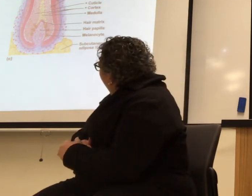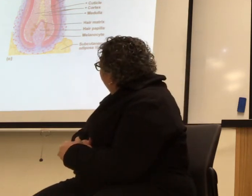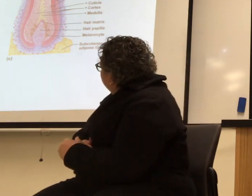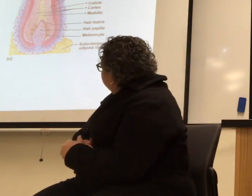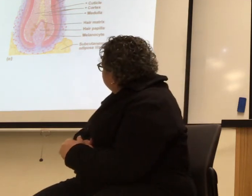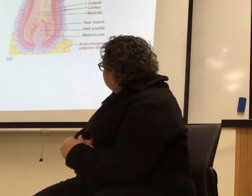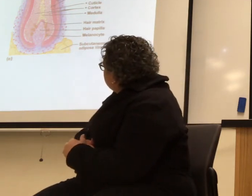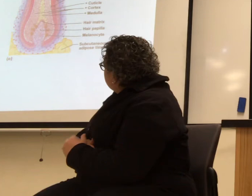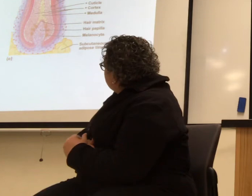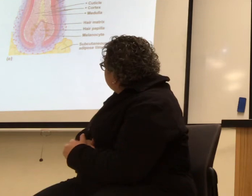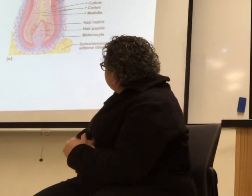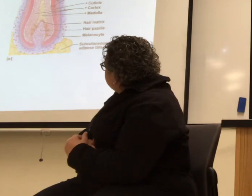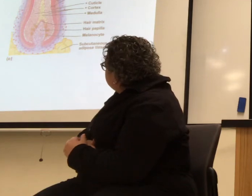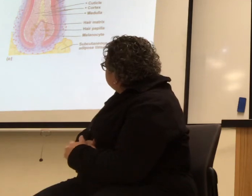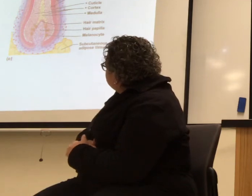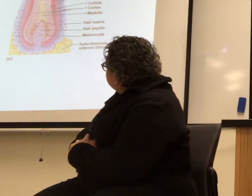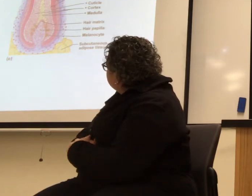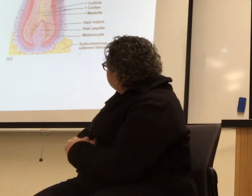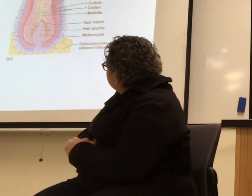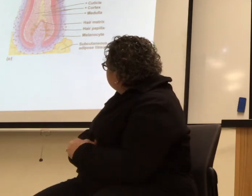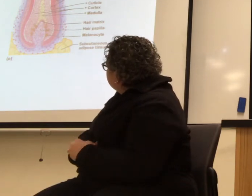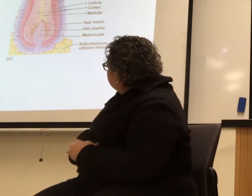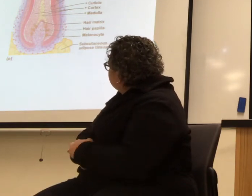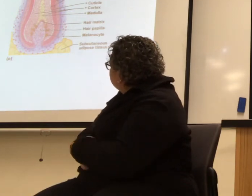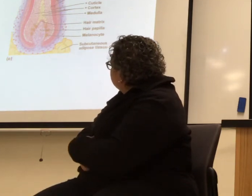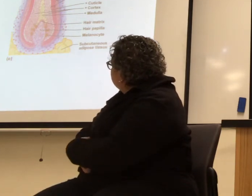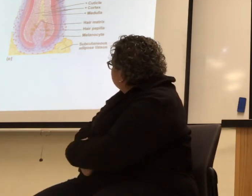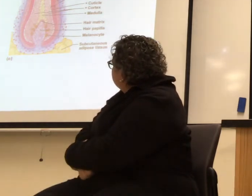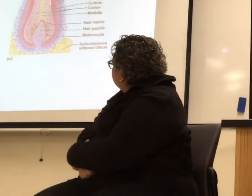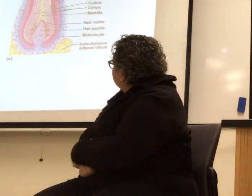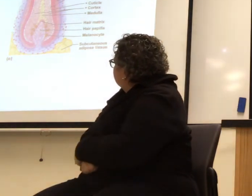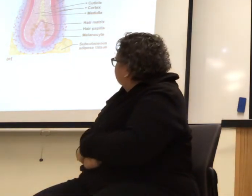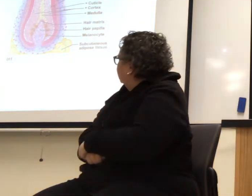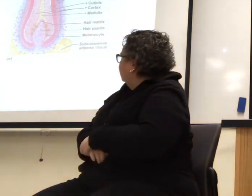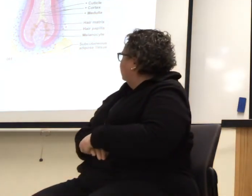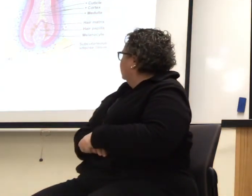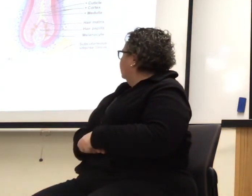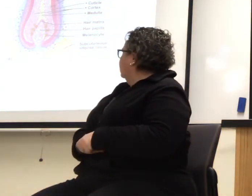does not participate in hair formation at all.